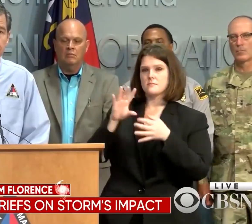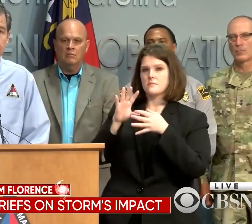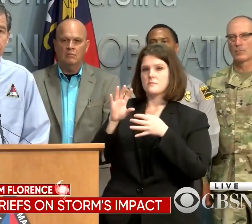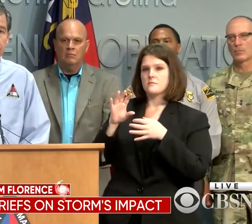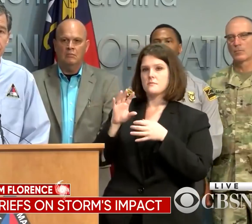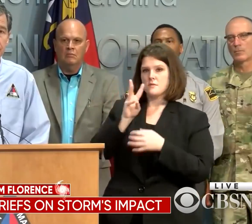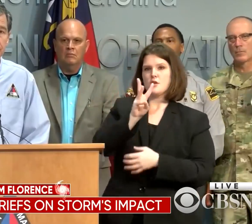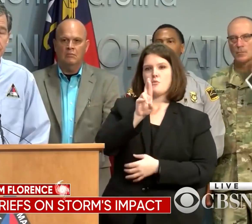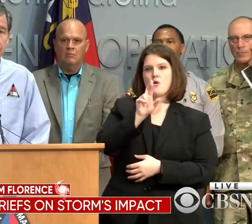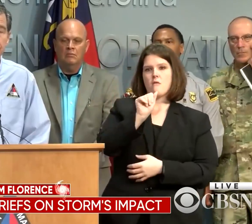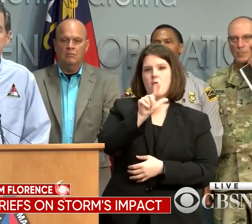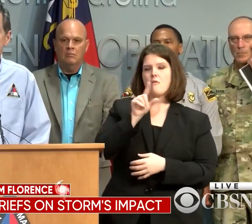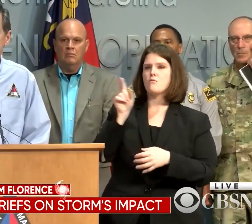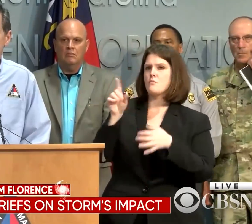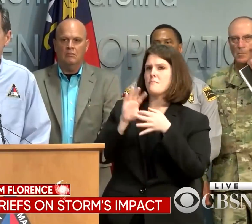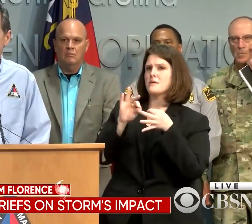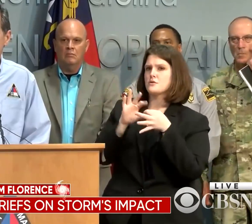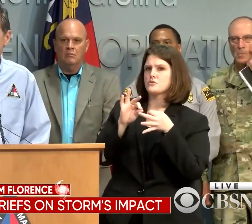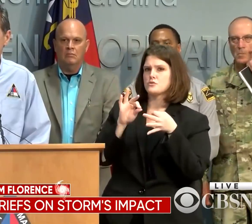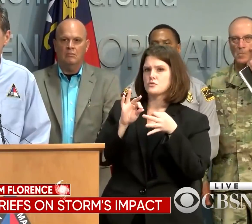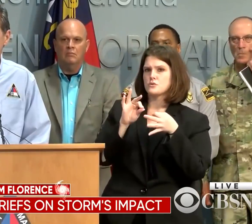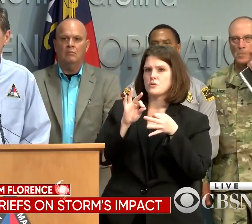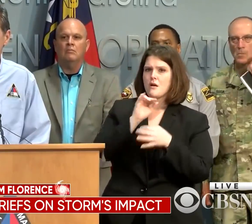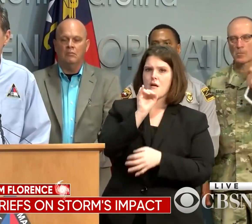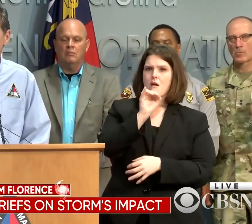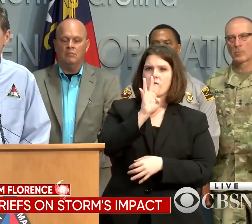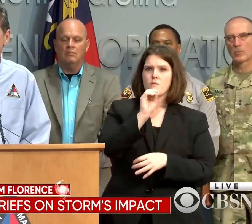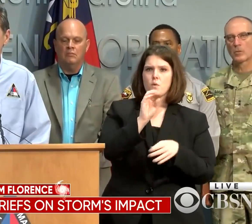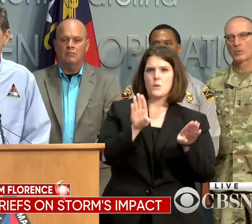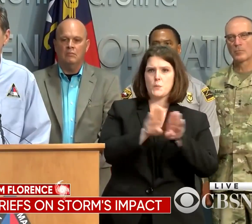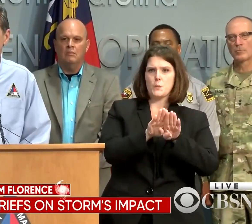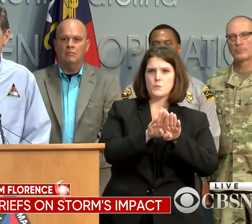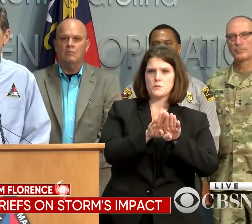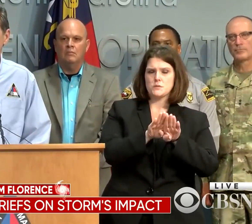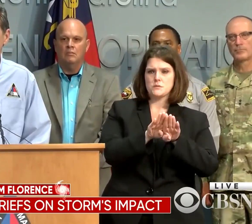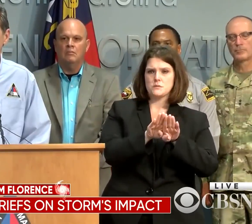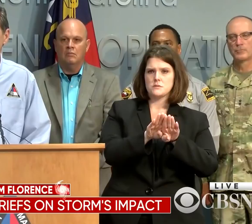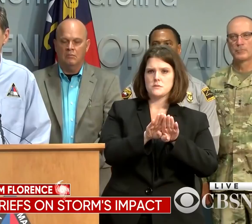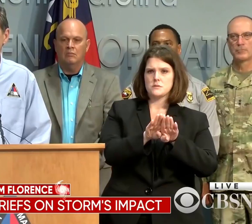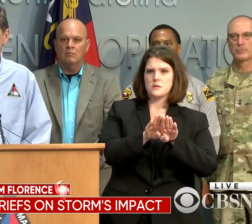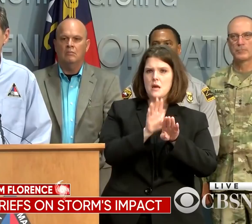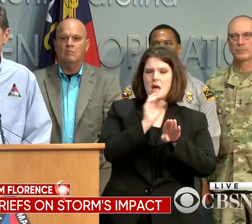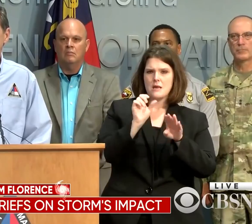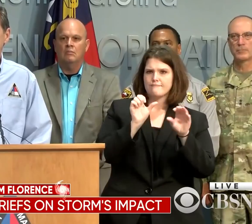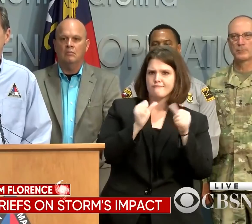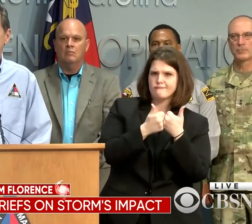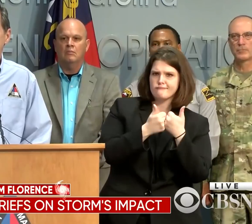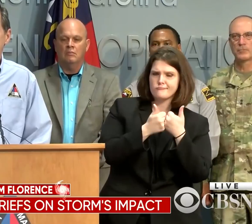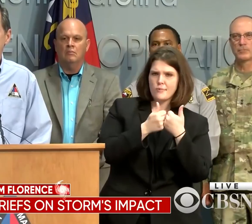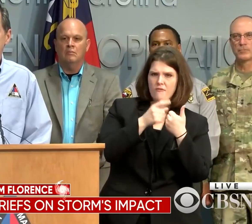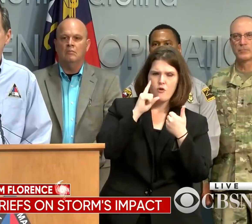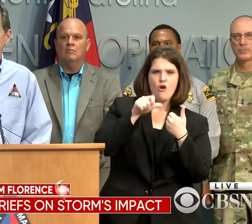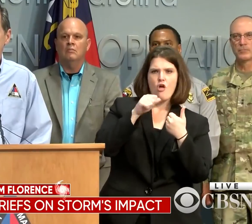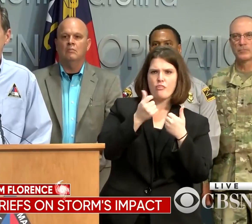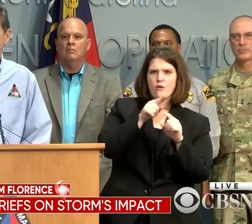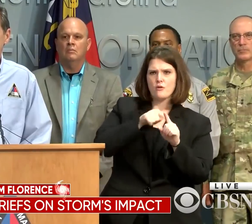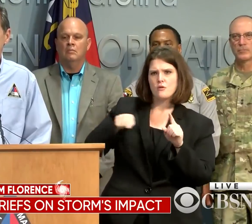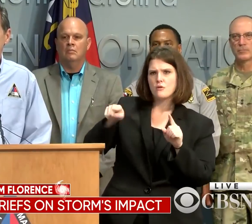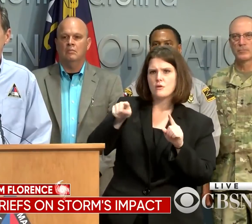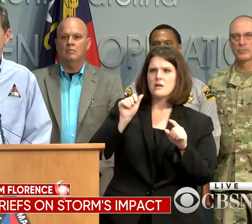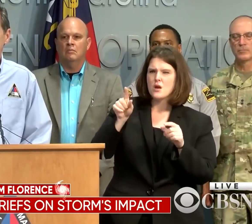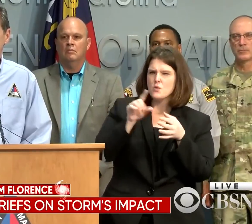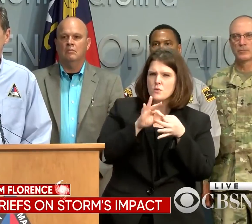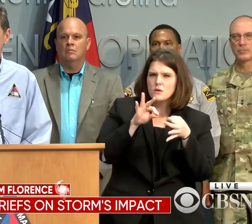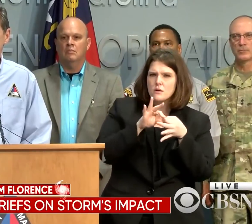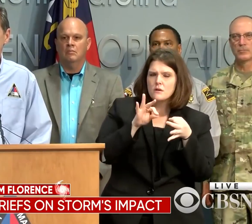Travis Van, WRL. You mentioned the closure at I-40 and the difficulty of finding routes. Can you speak to how